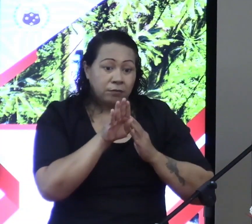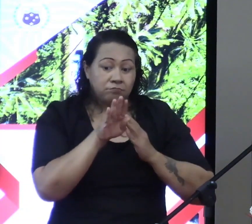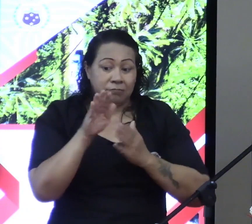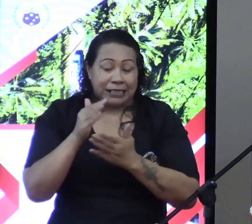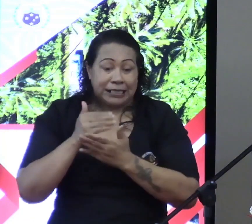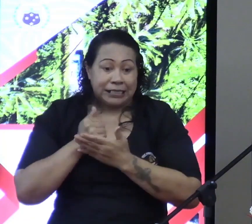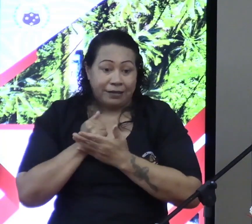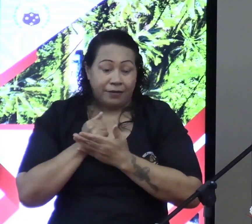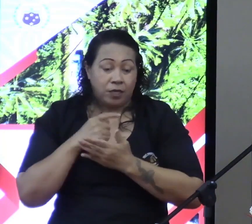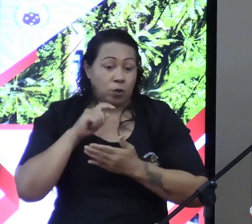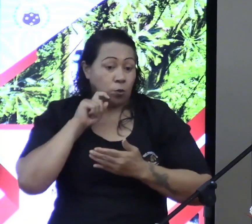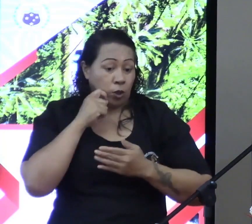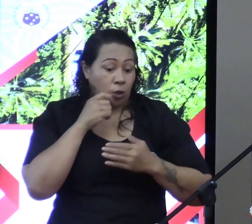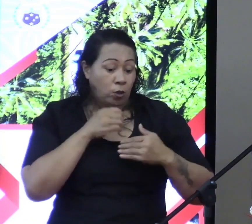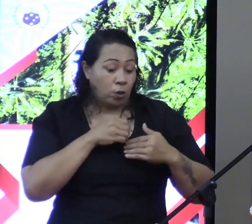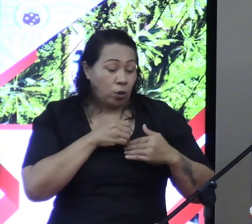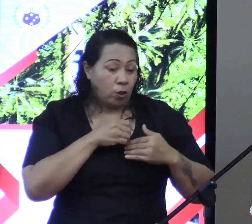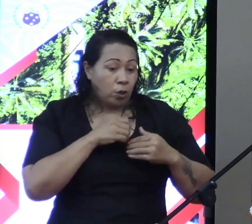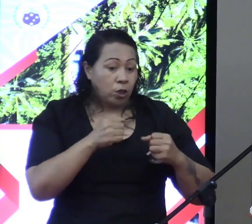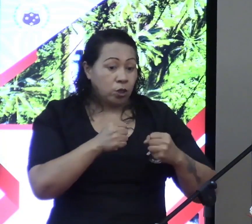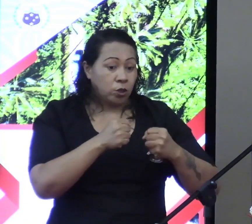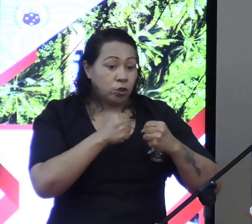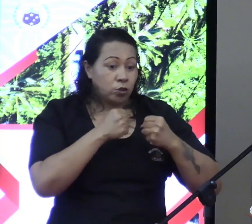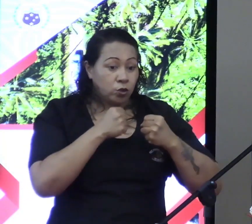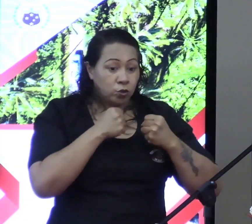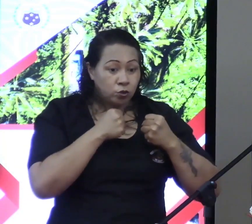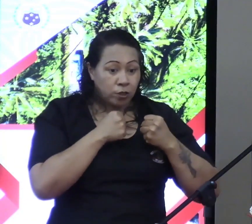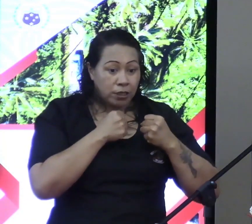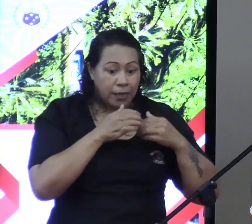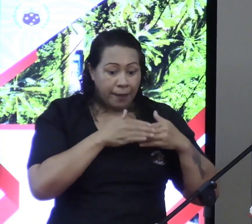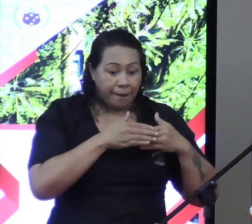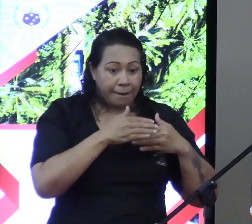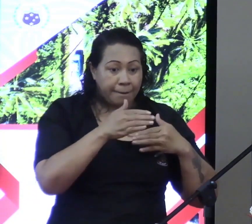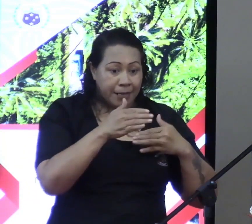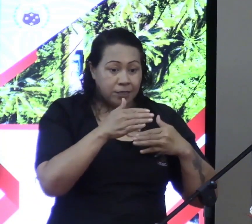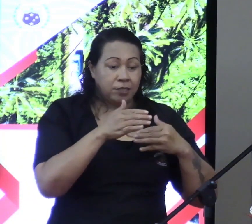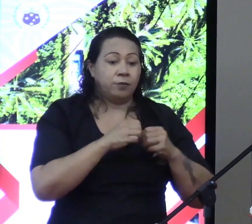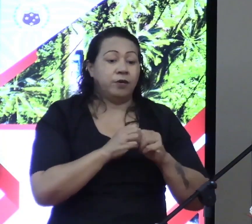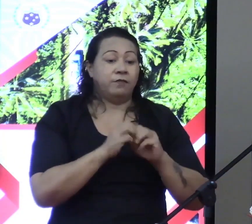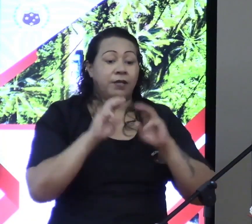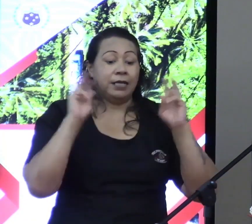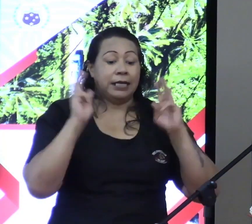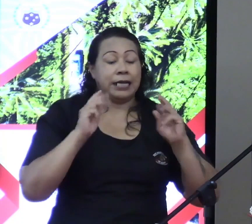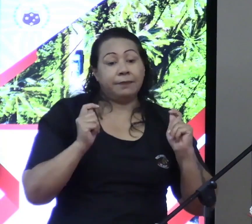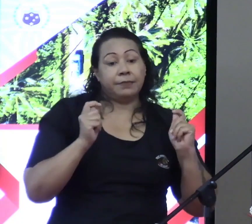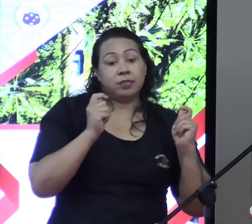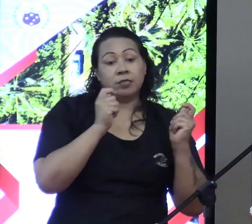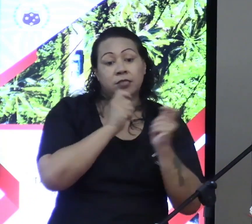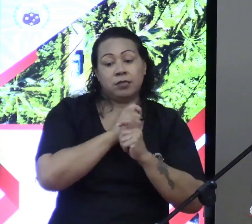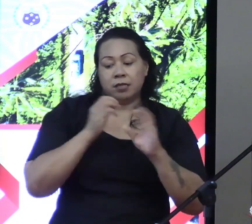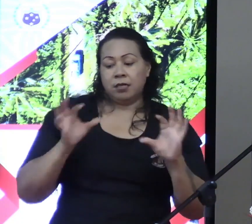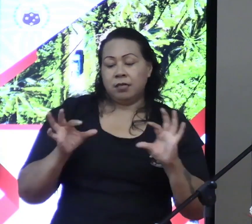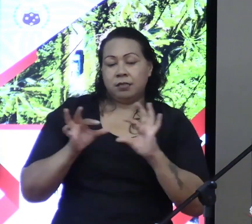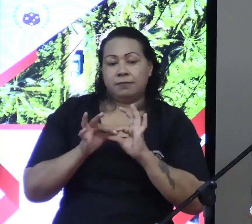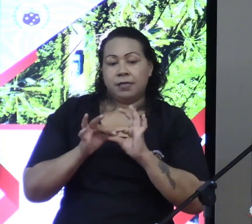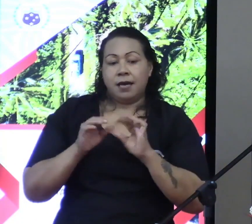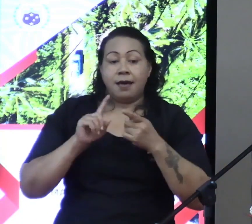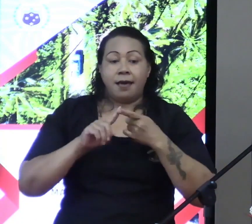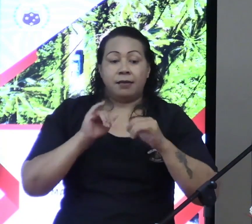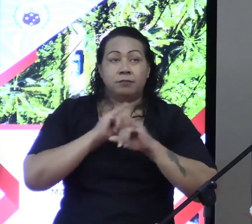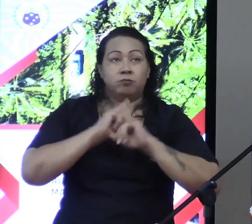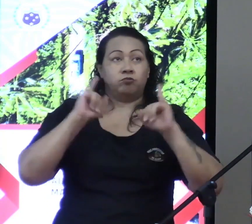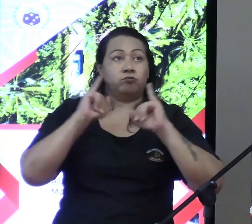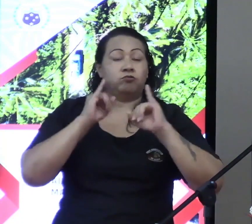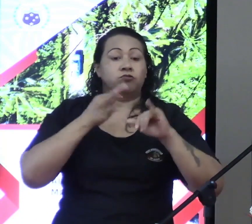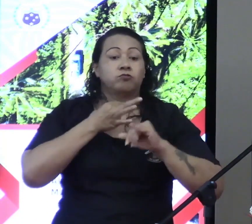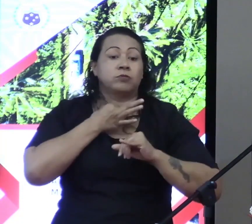strengthen measures towards climate change mitigation, adaptation, and disaster